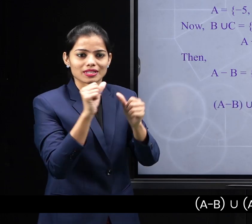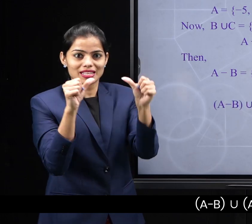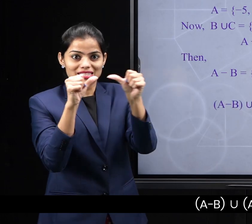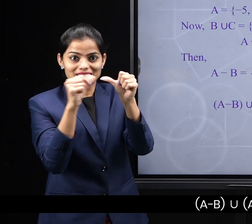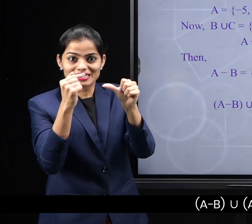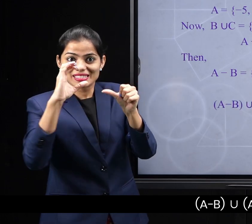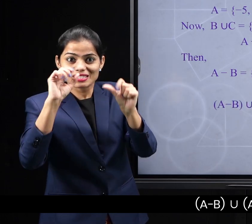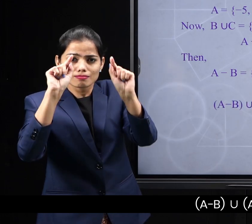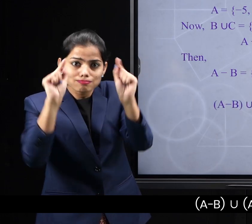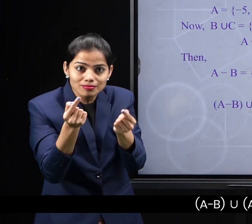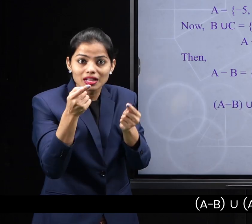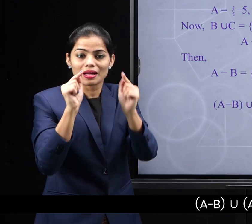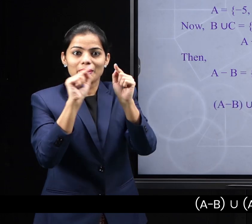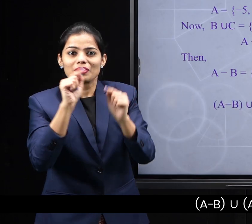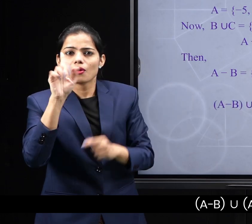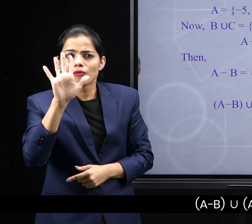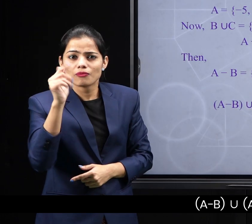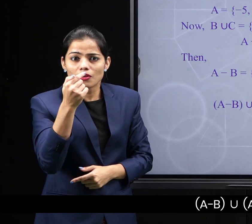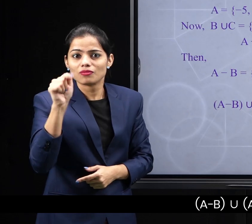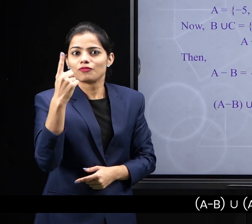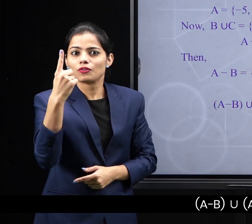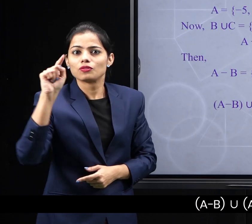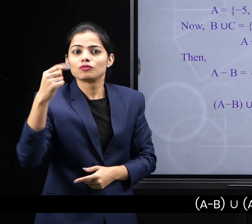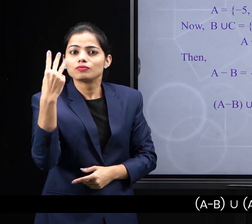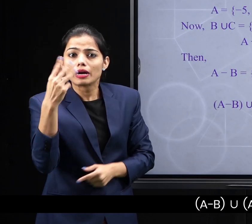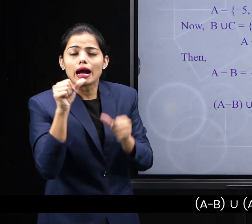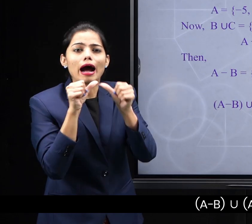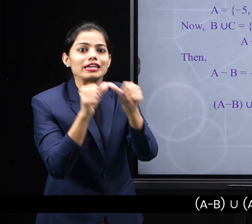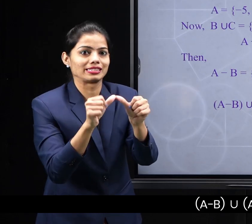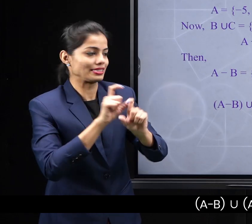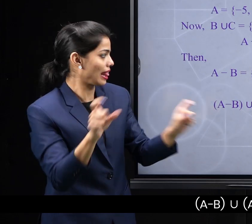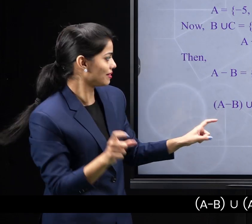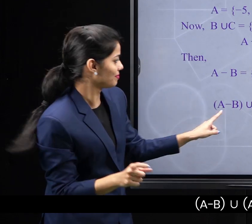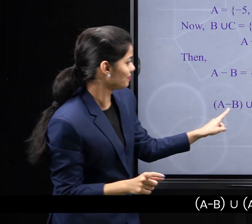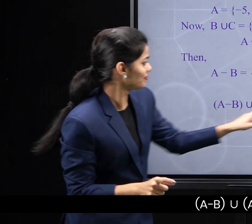is equals to -5, 1, 3 and 2.